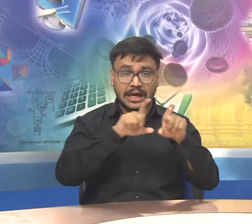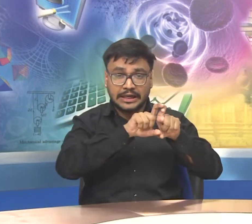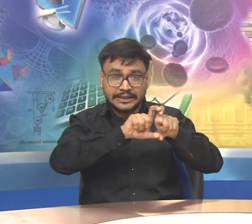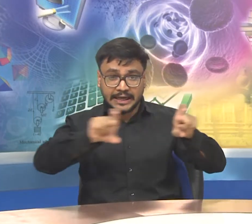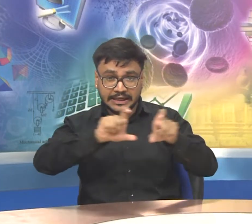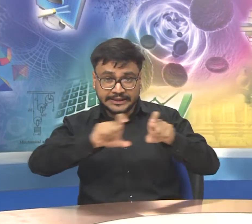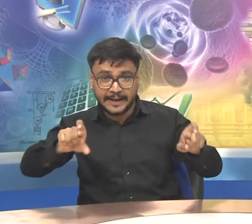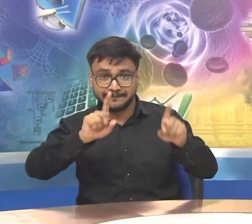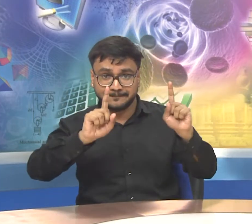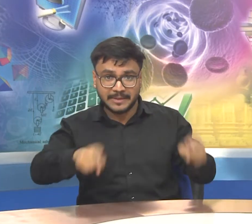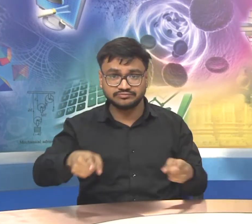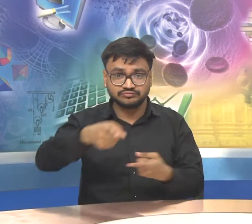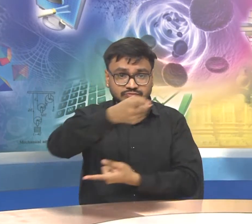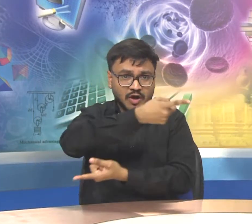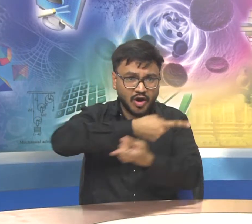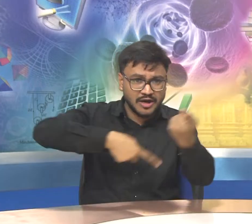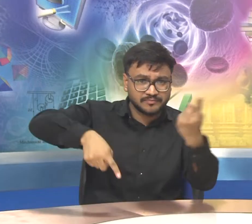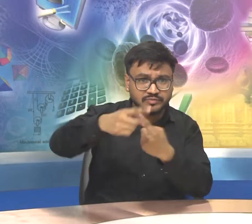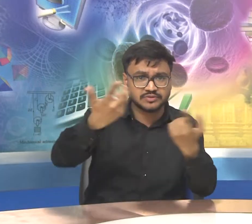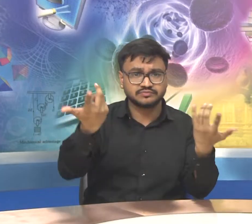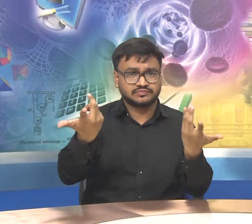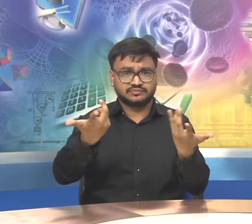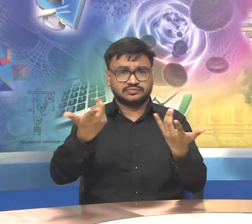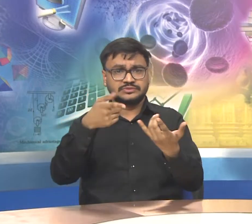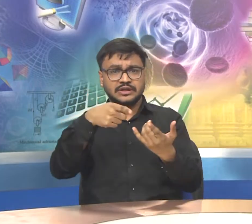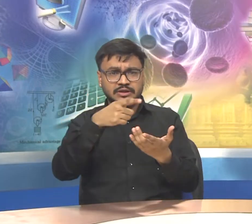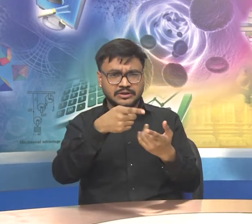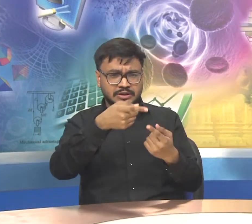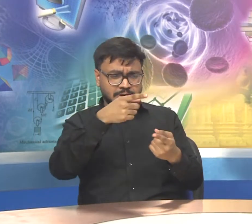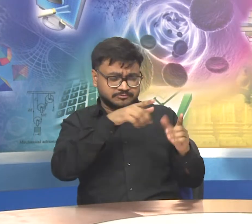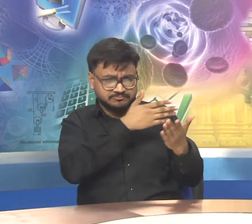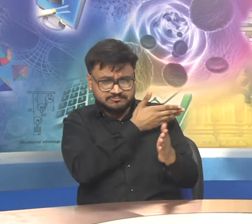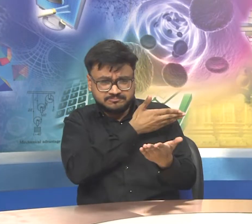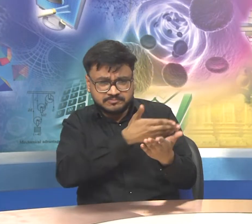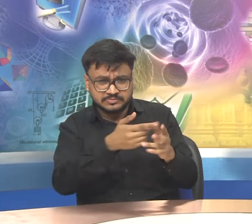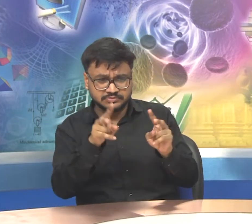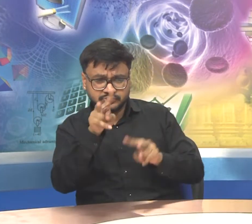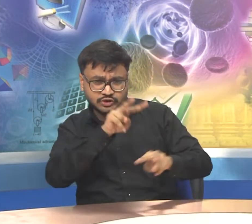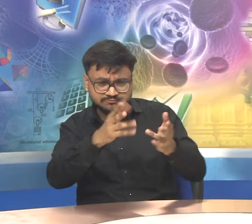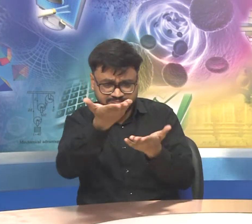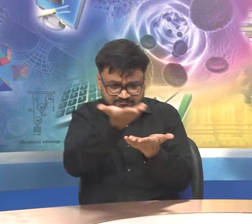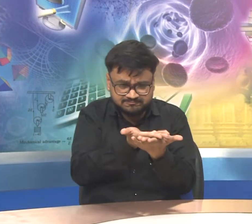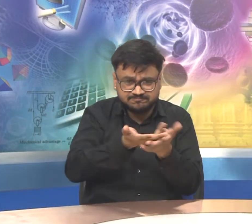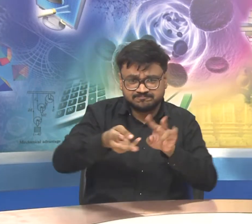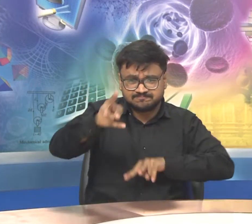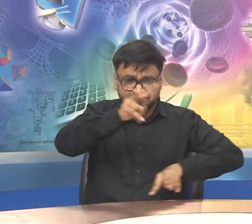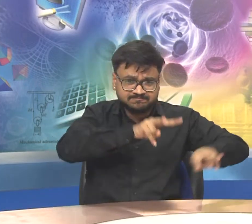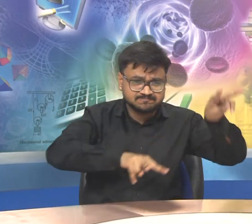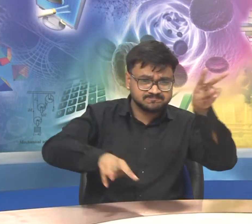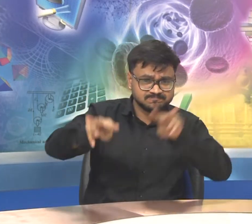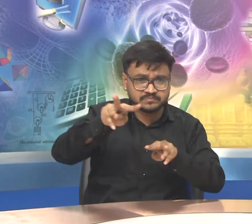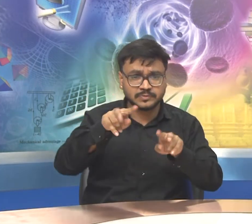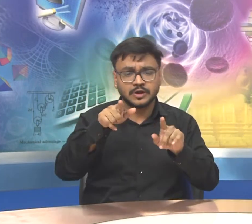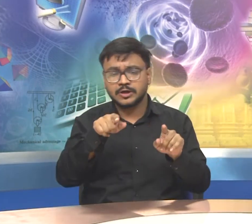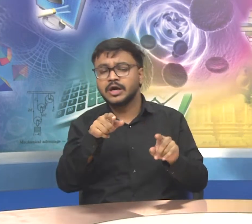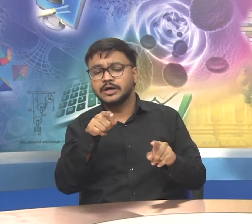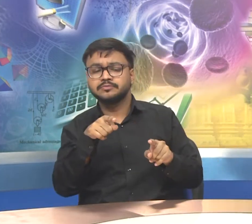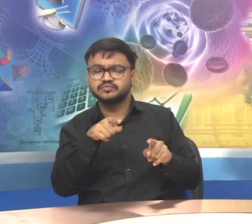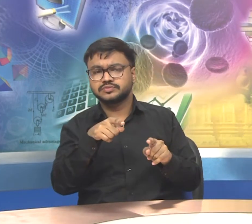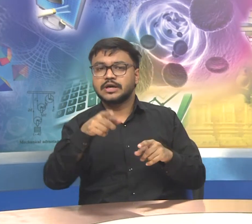But it is clear that Supreme Court judges enjoy security of tenure and